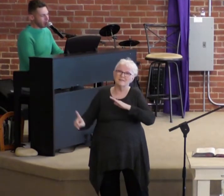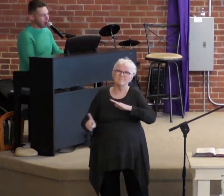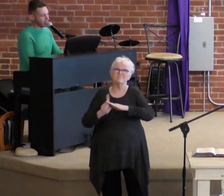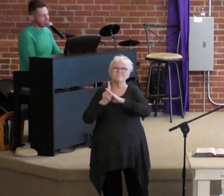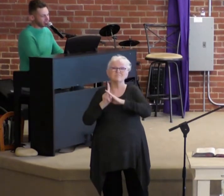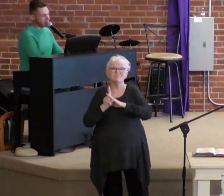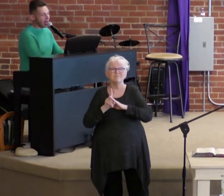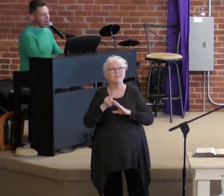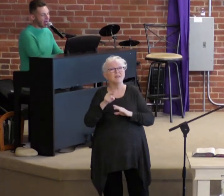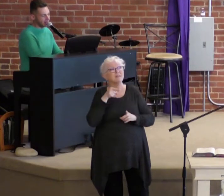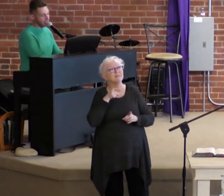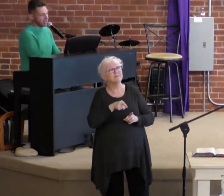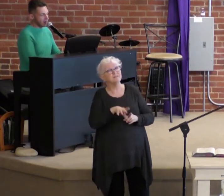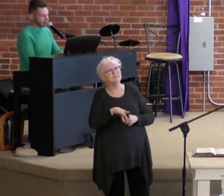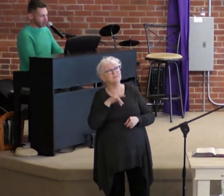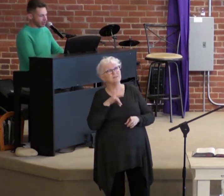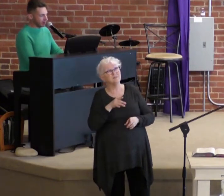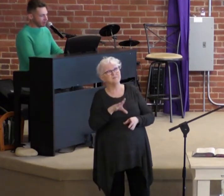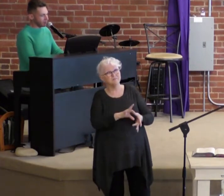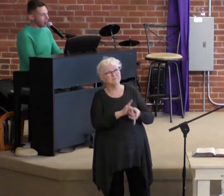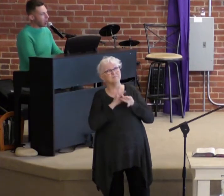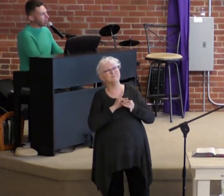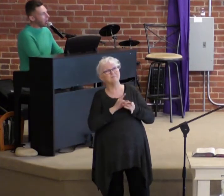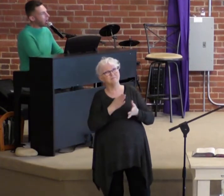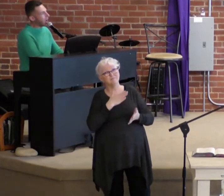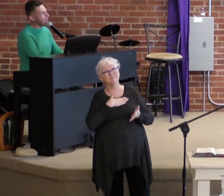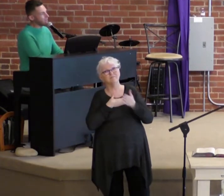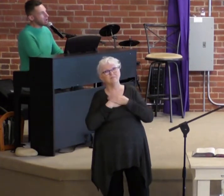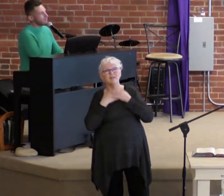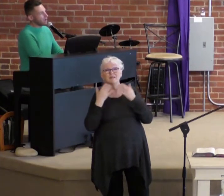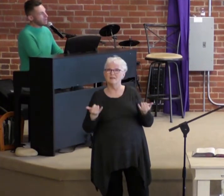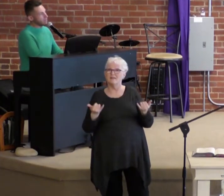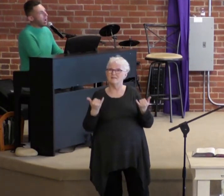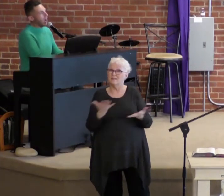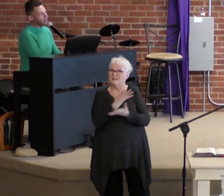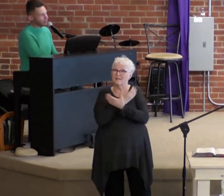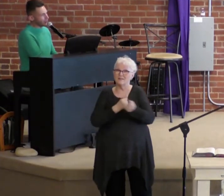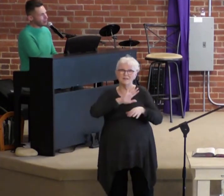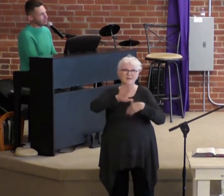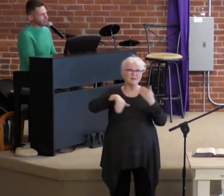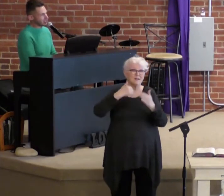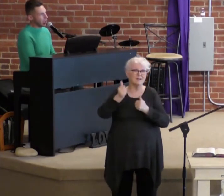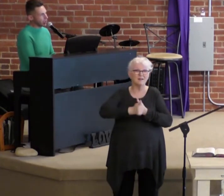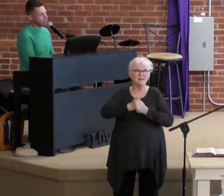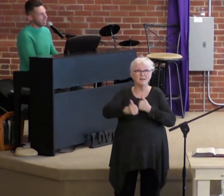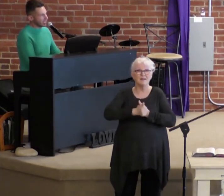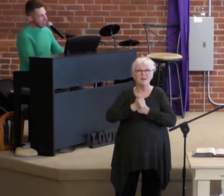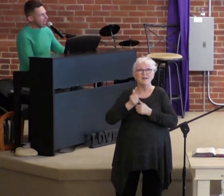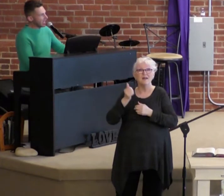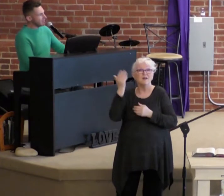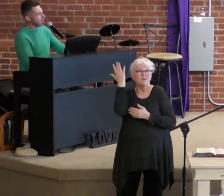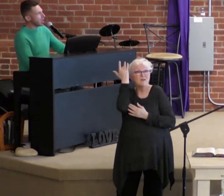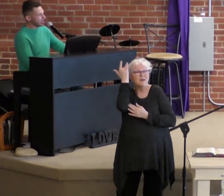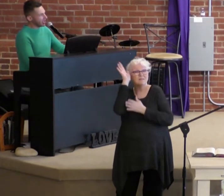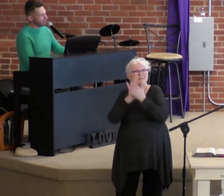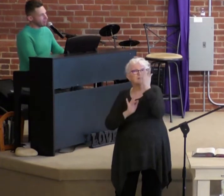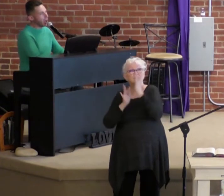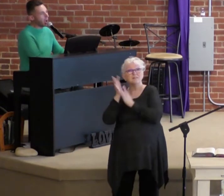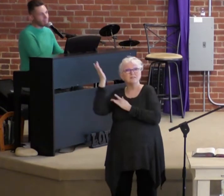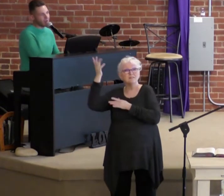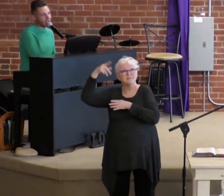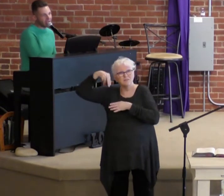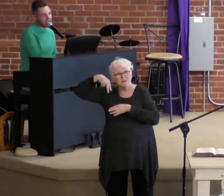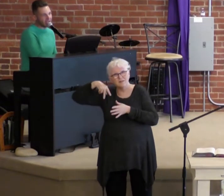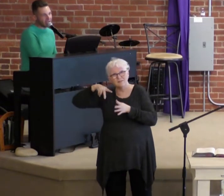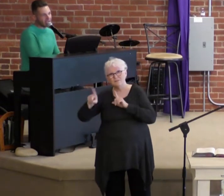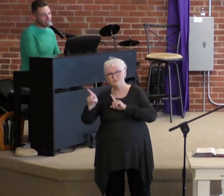said, "This one is mine." Now I'm safe from all harm, for he walked through the storm. He came looking